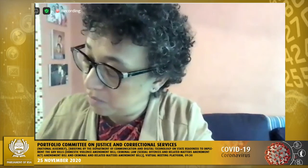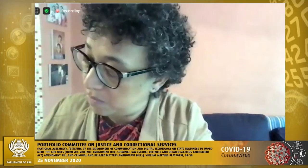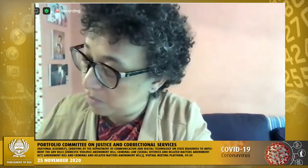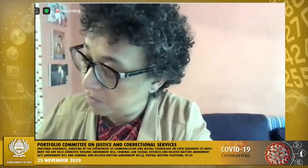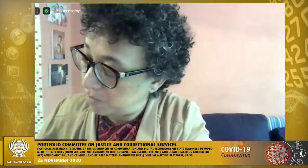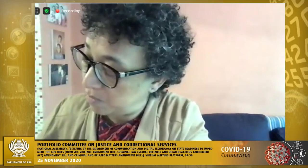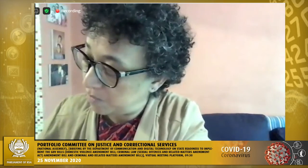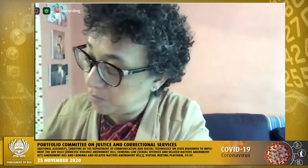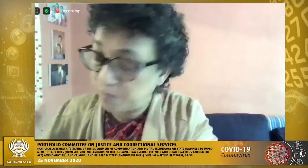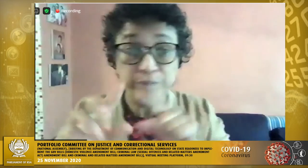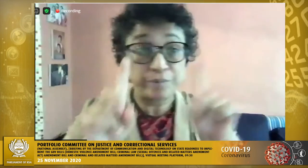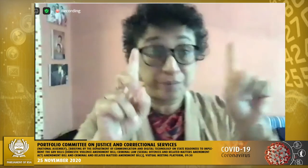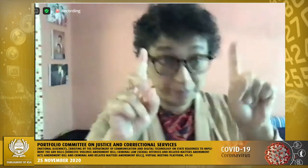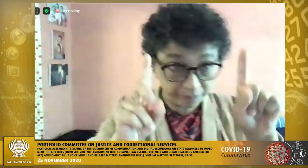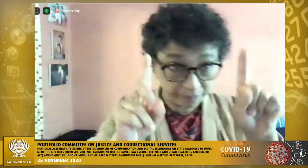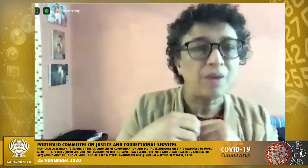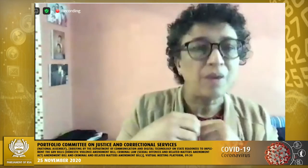gender-based violence happens?